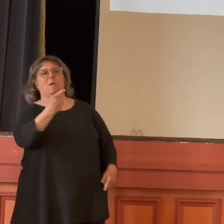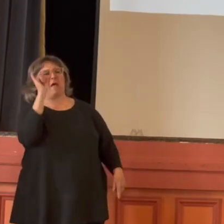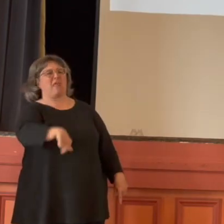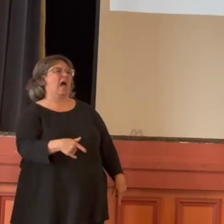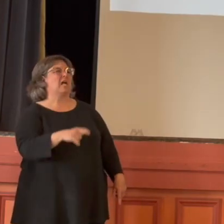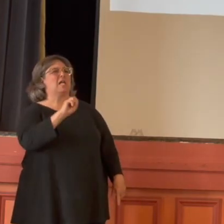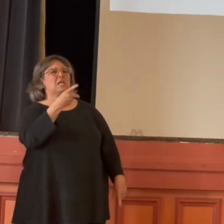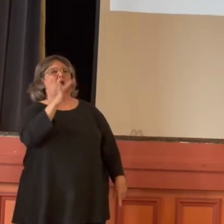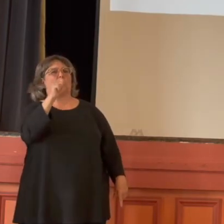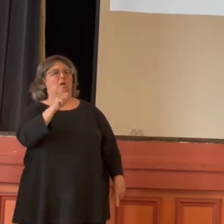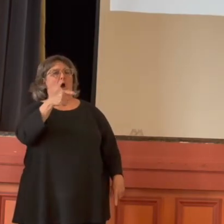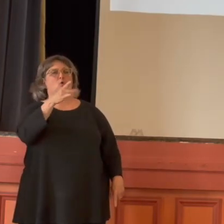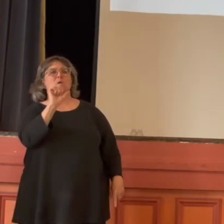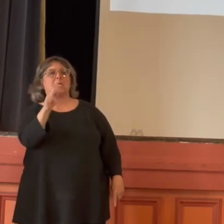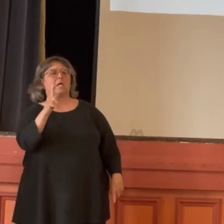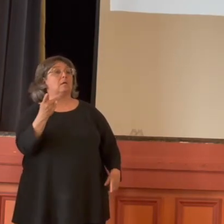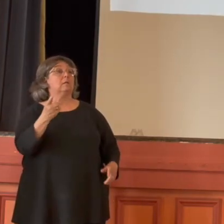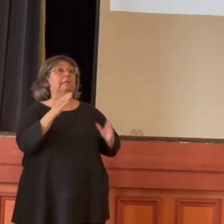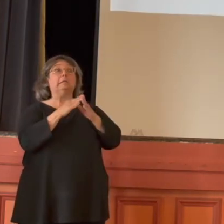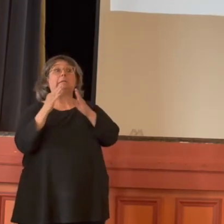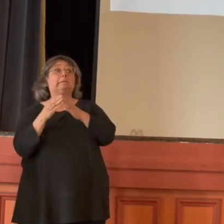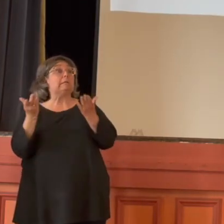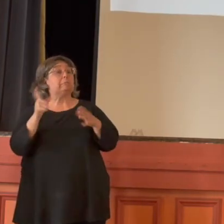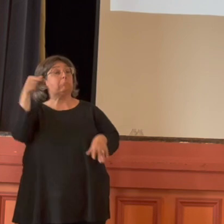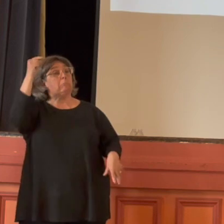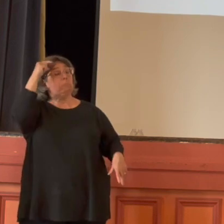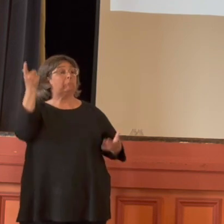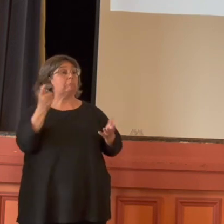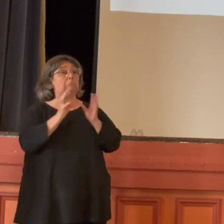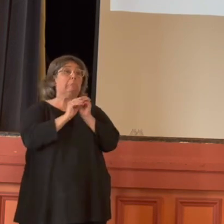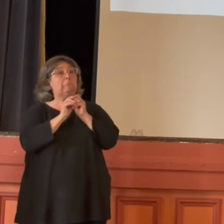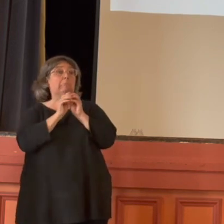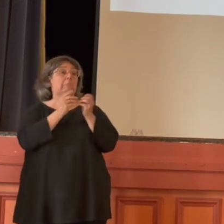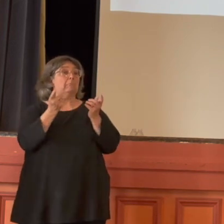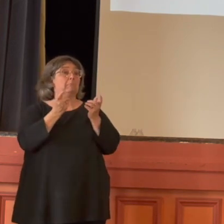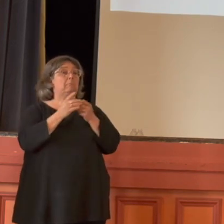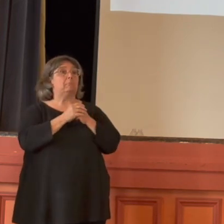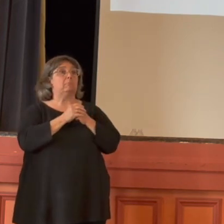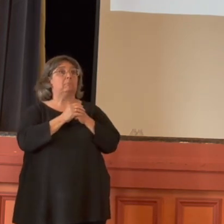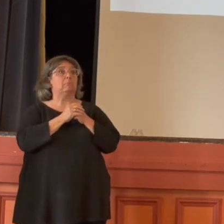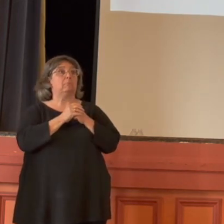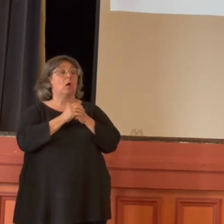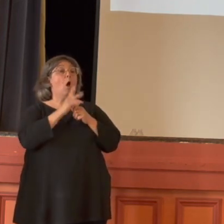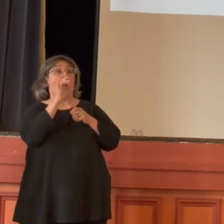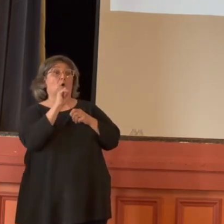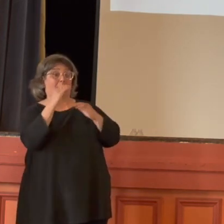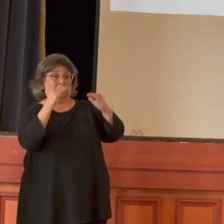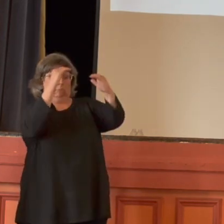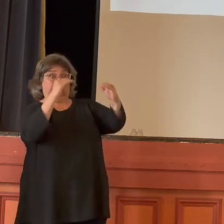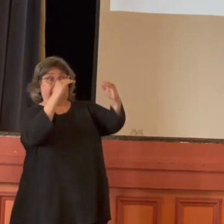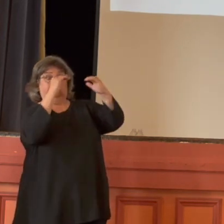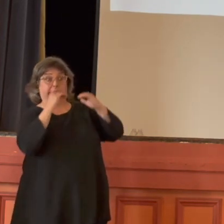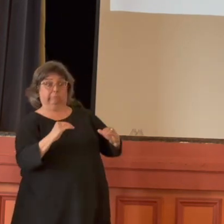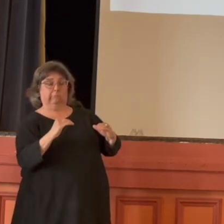about Scajaquada Creek. And so the city government dropped the level of the creek 10 feet